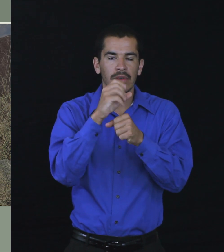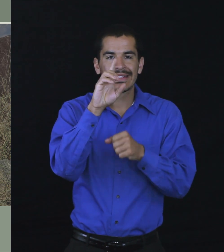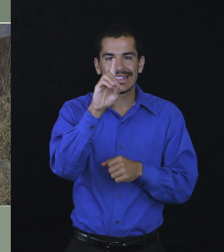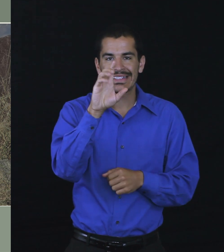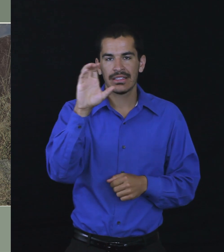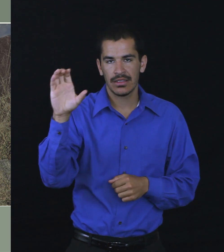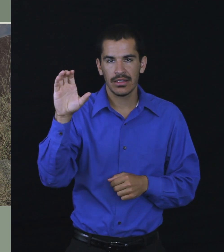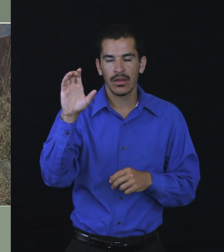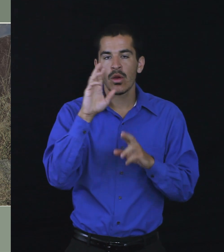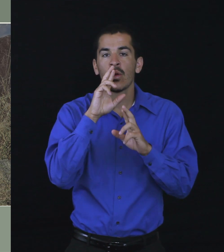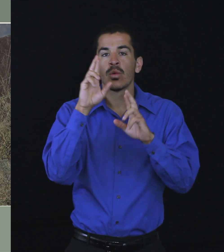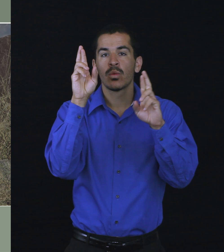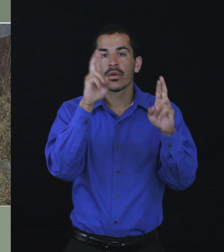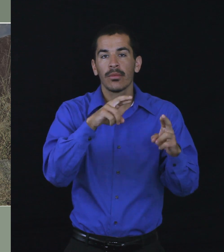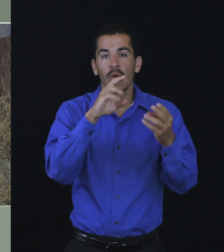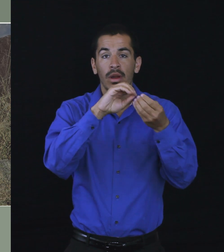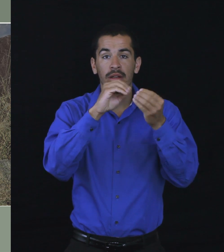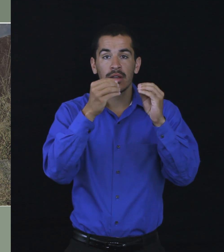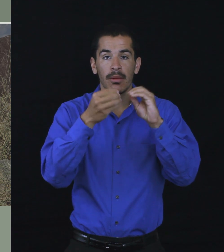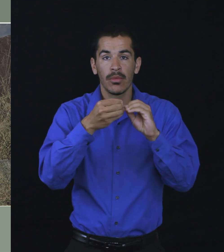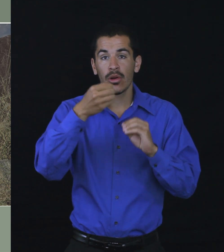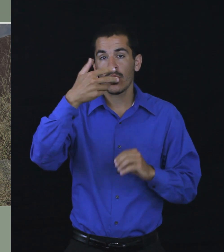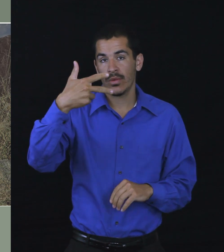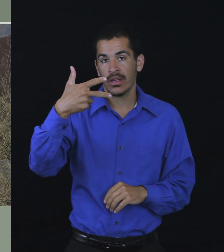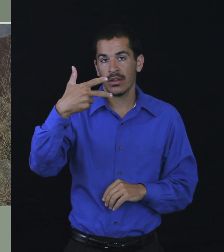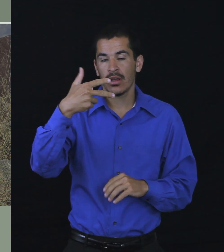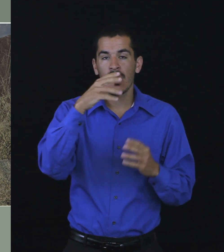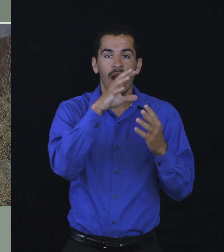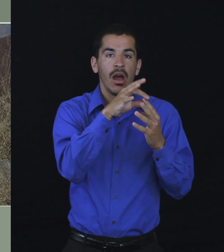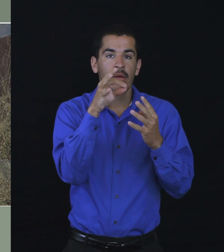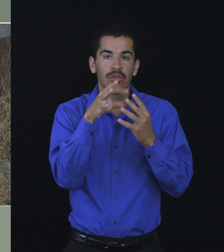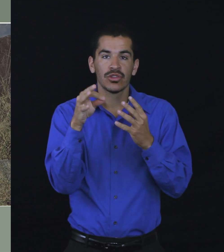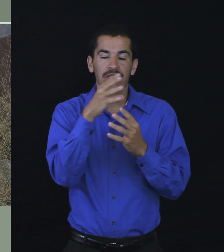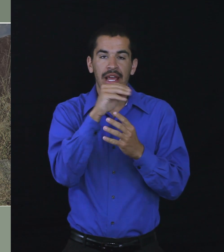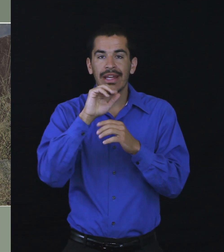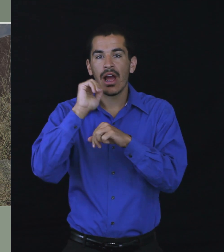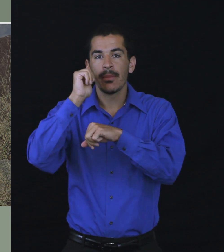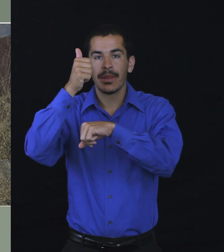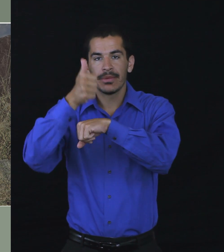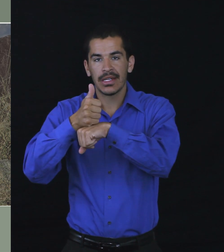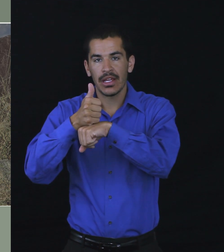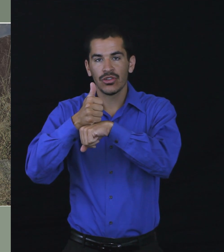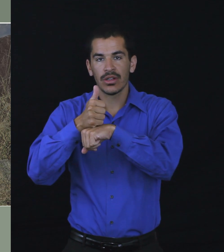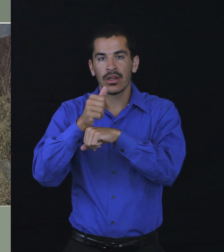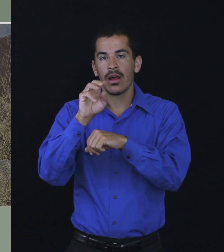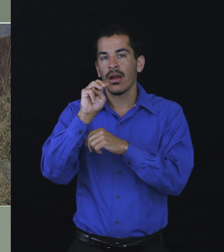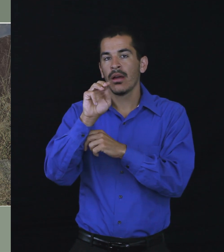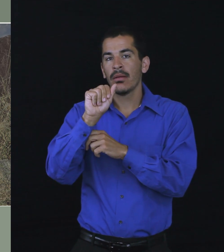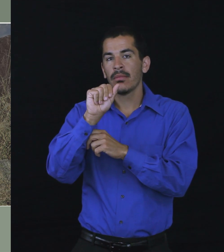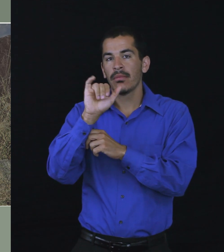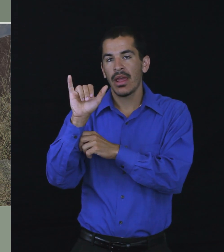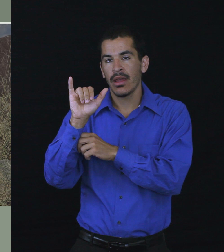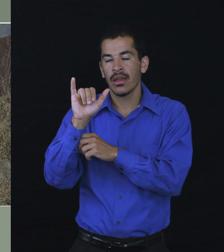Report number 3, Options and Implementation, May 2013.